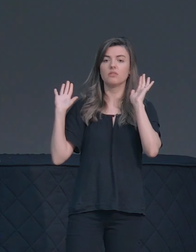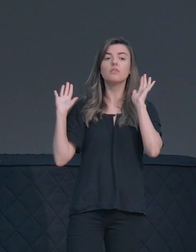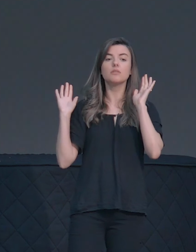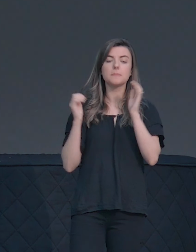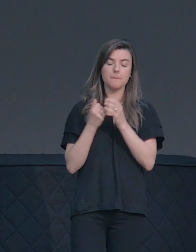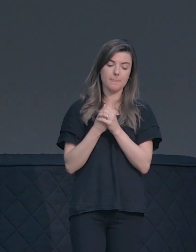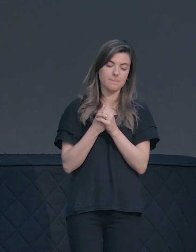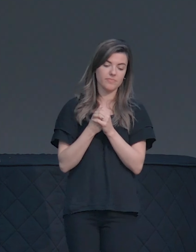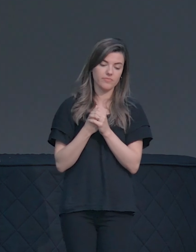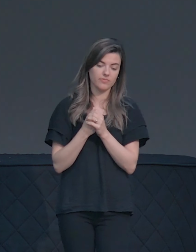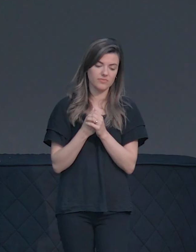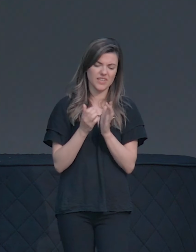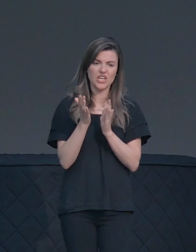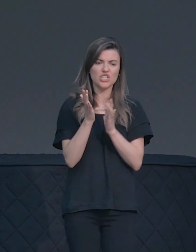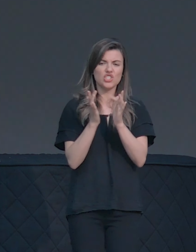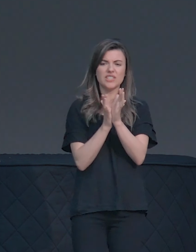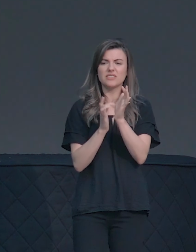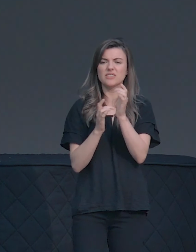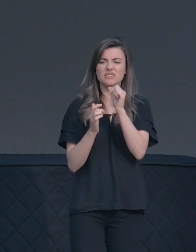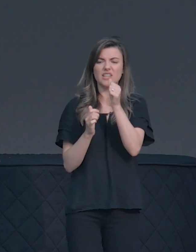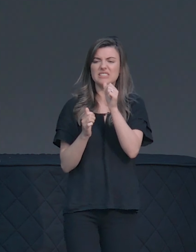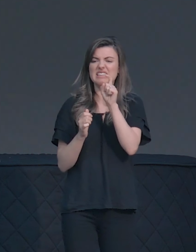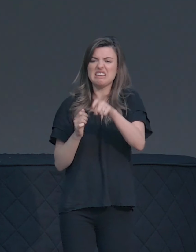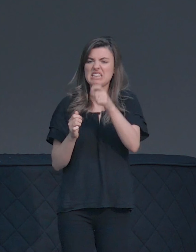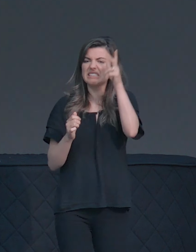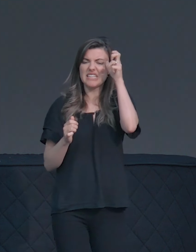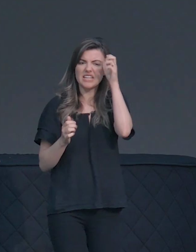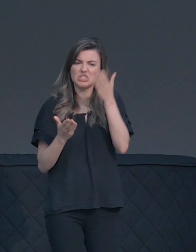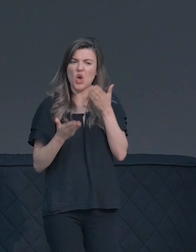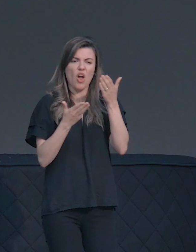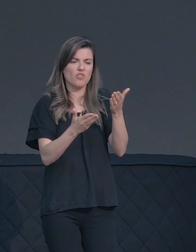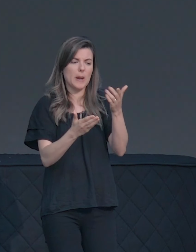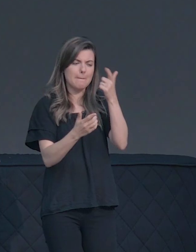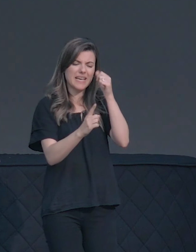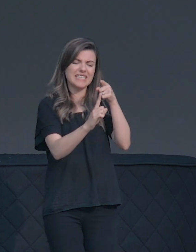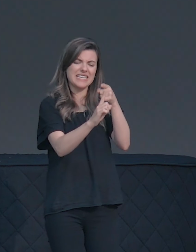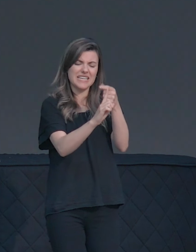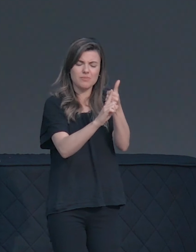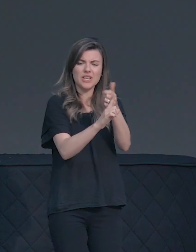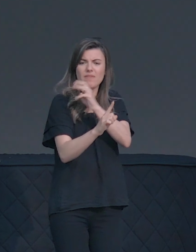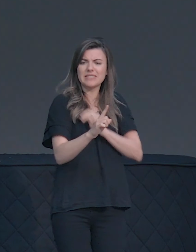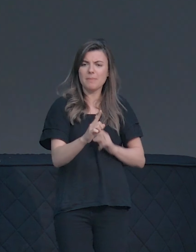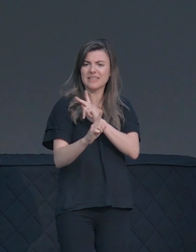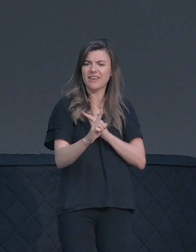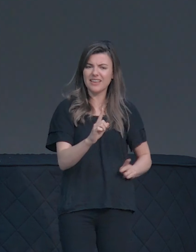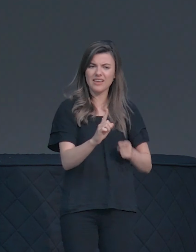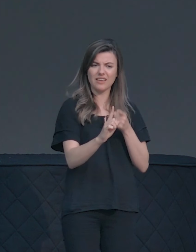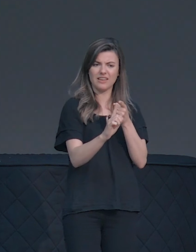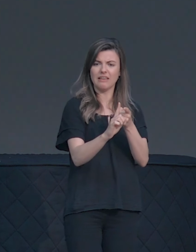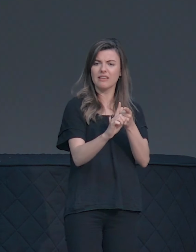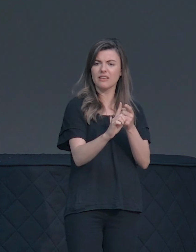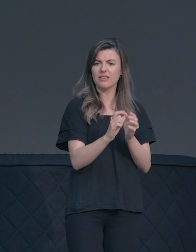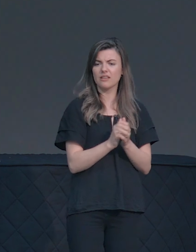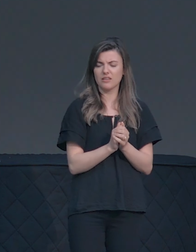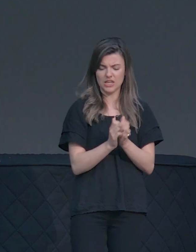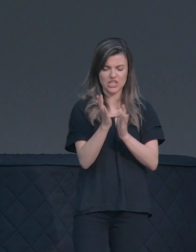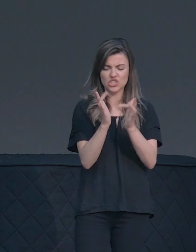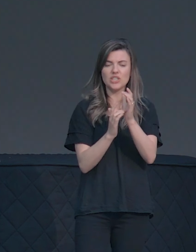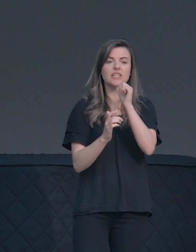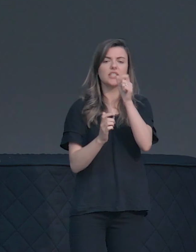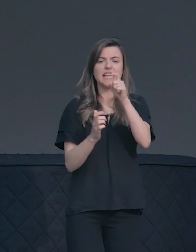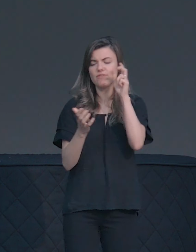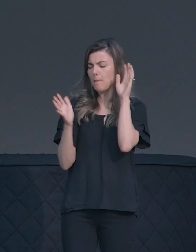Jesus needs nothing of what Satan is offering to him because he is the Messiah King. Jesus does not